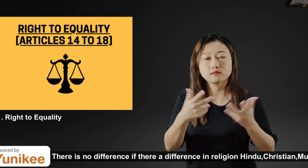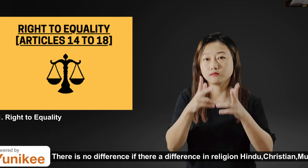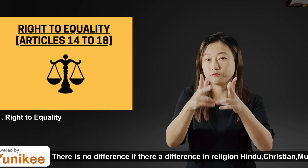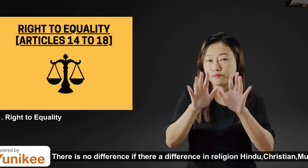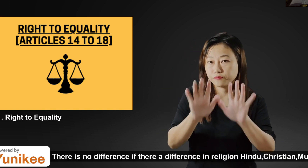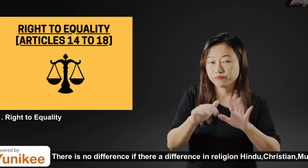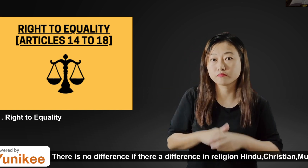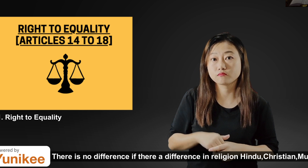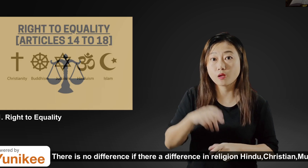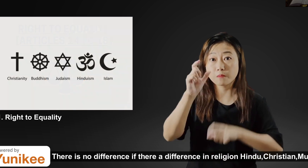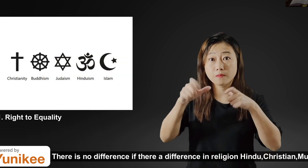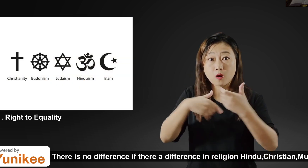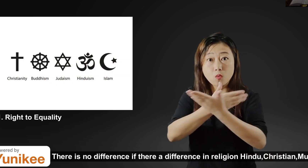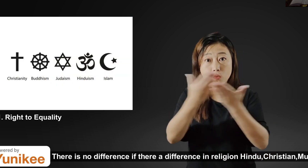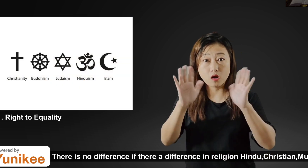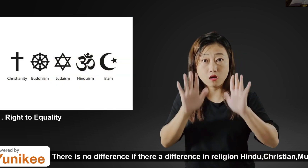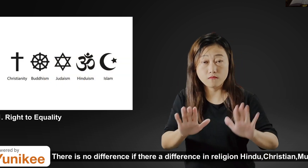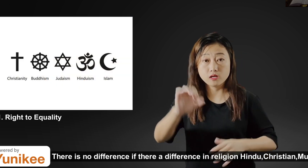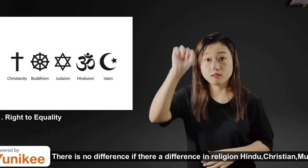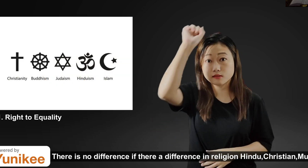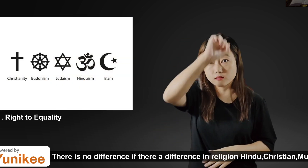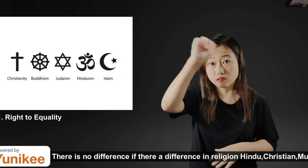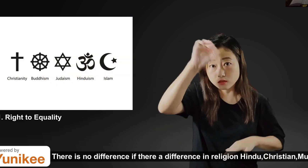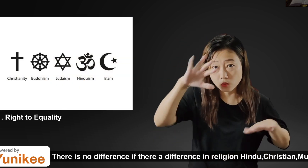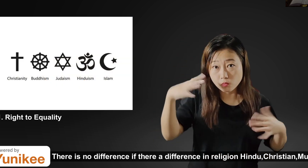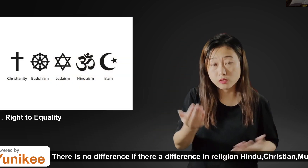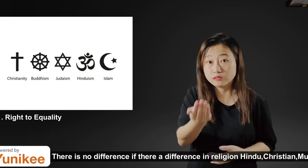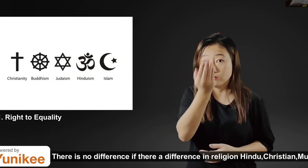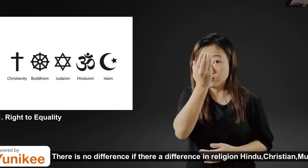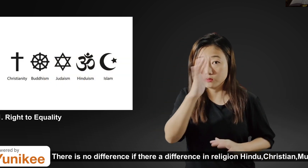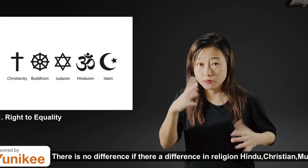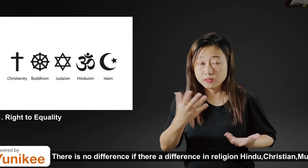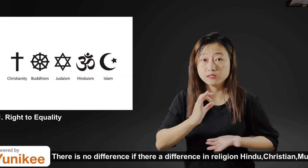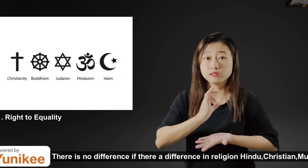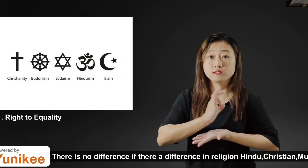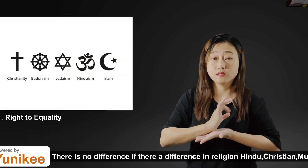there is no difference if there a difference in religion hindu christian muslim